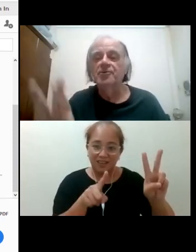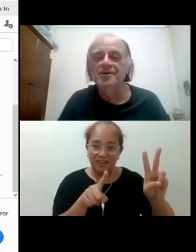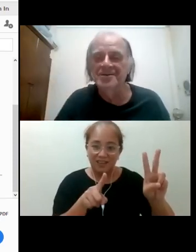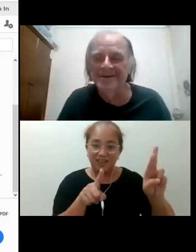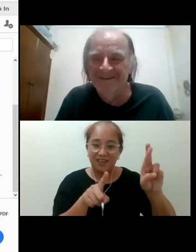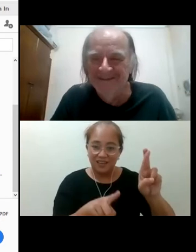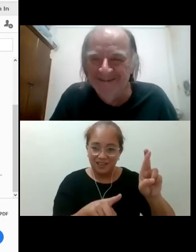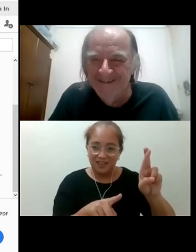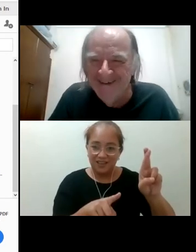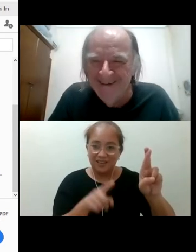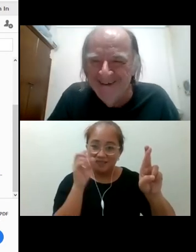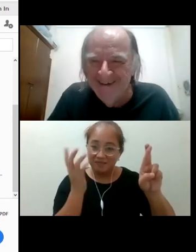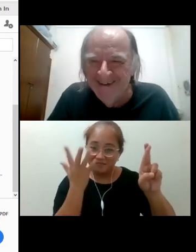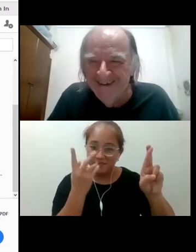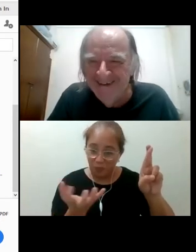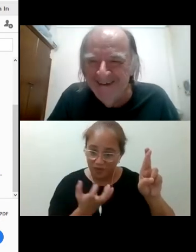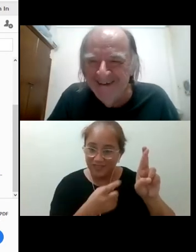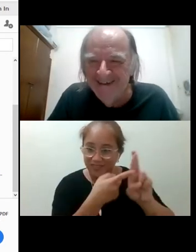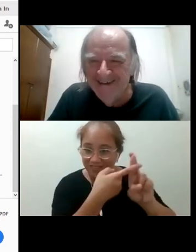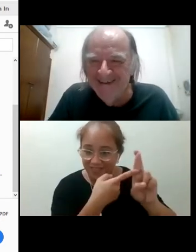to, crossed.